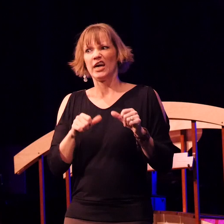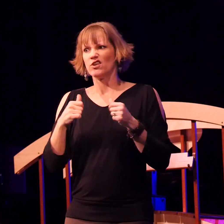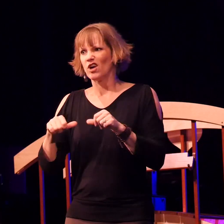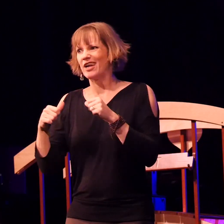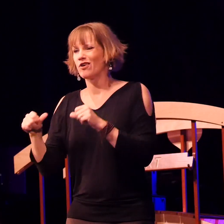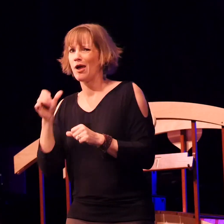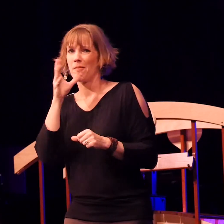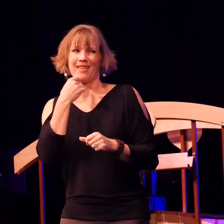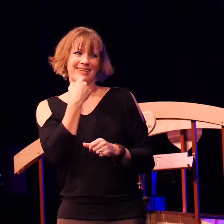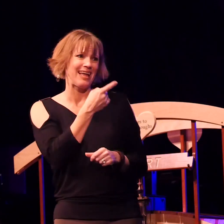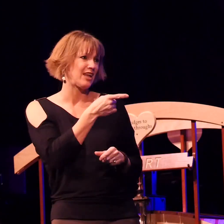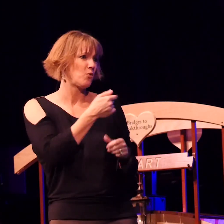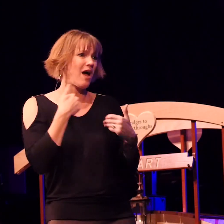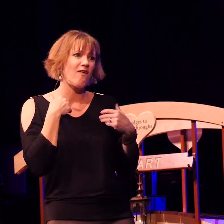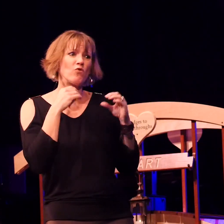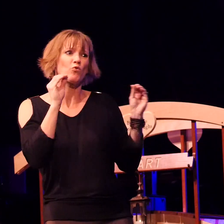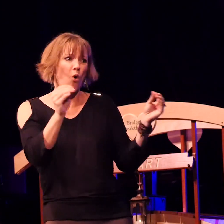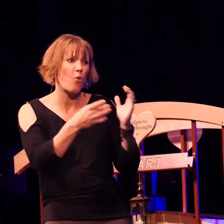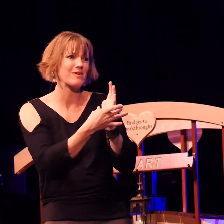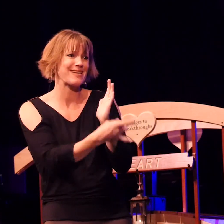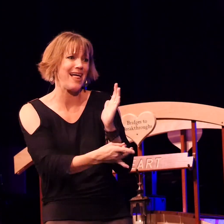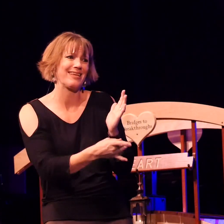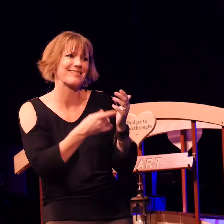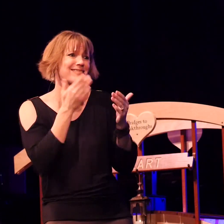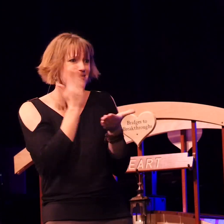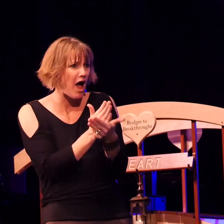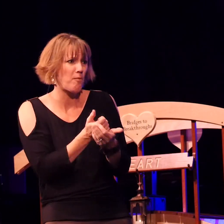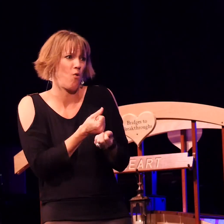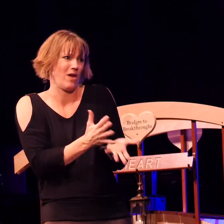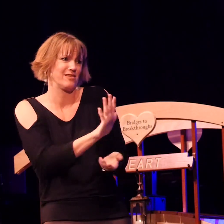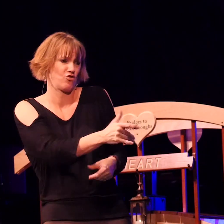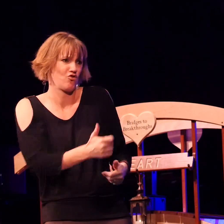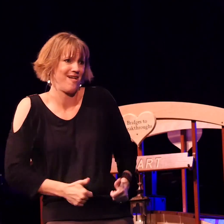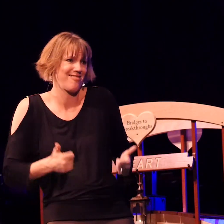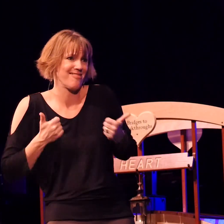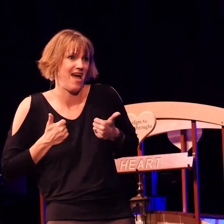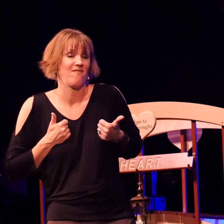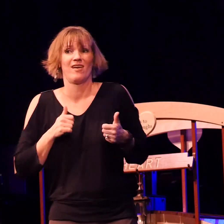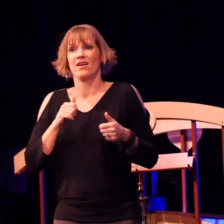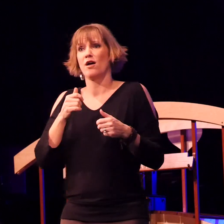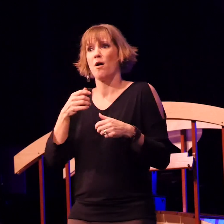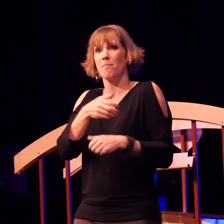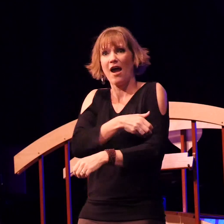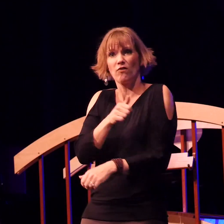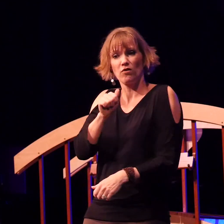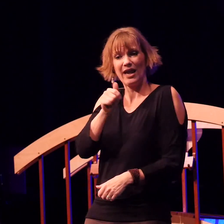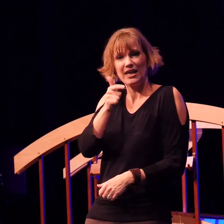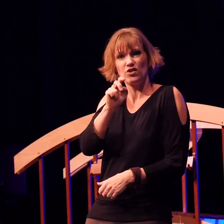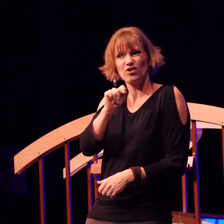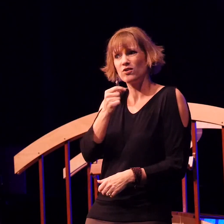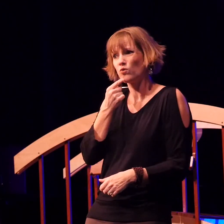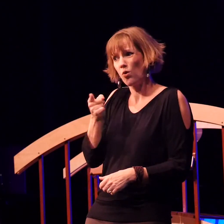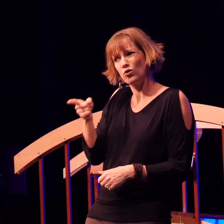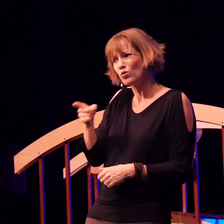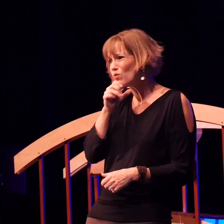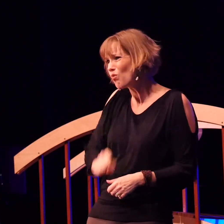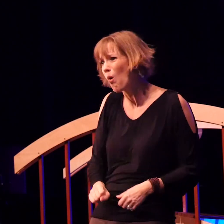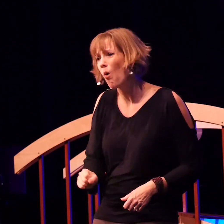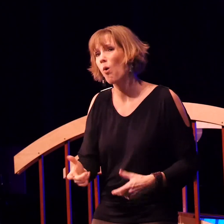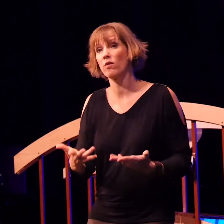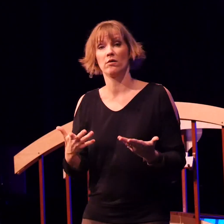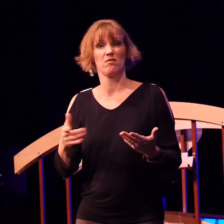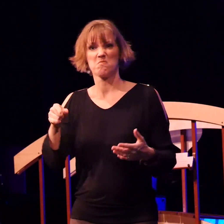told her, hey, you've got no talent, stop wasting your life. A really powerful agent told her she was too old, but she just kept